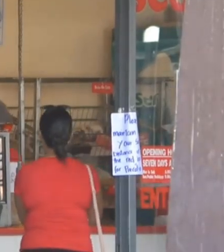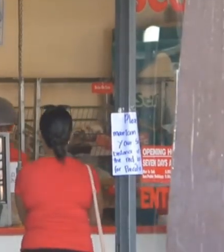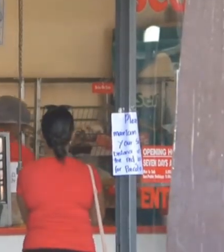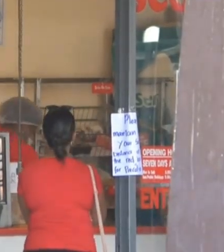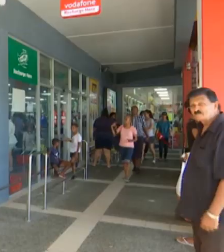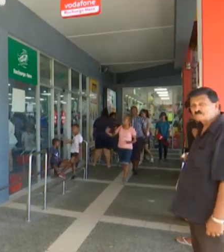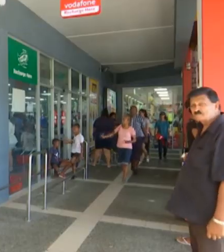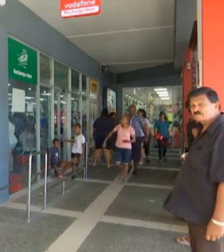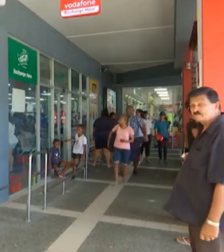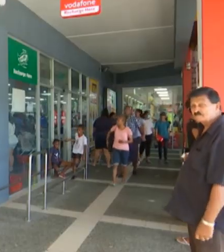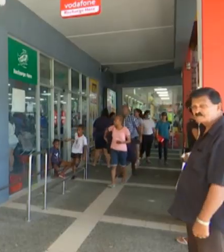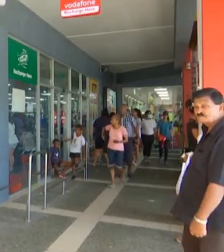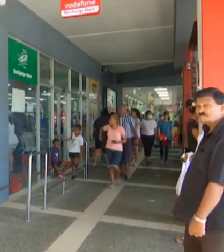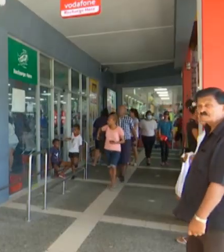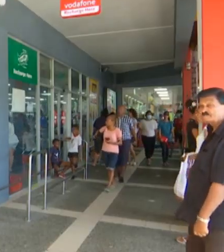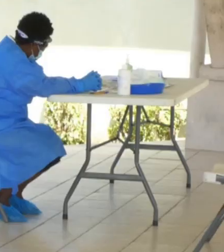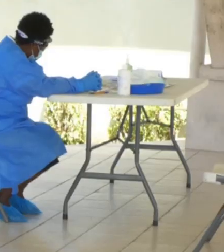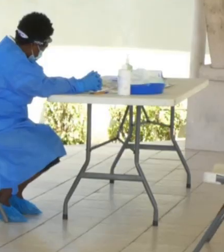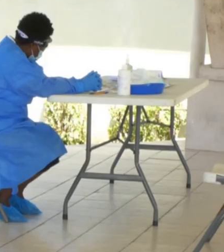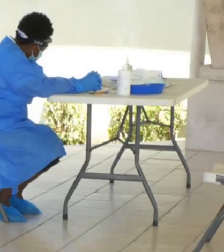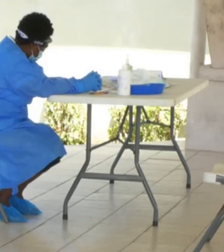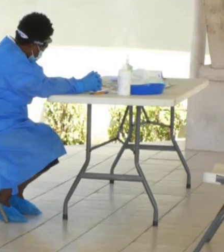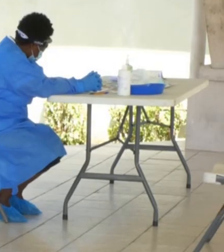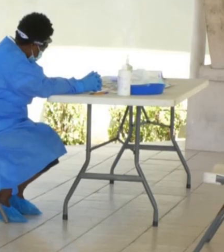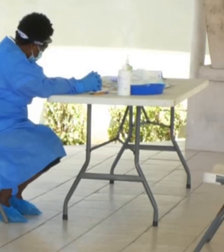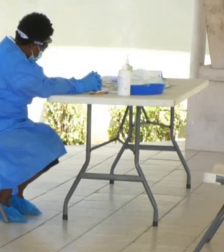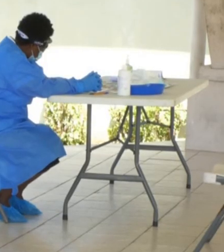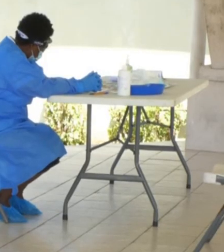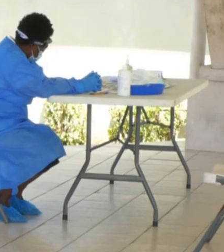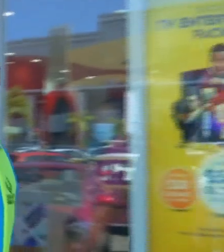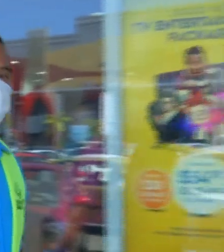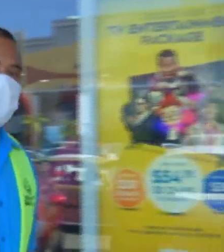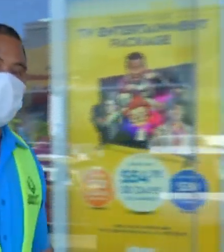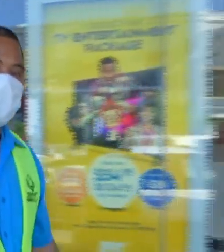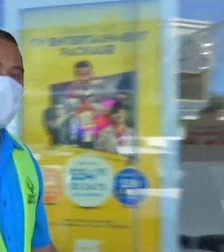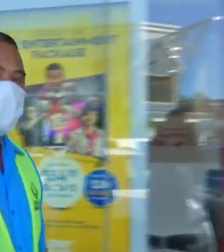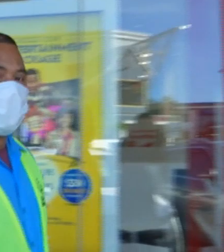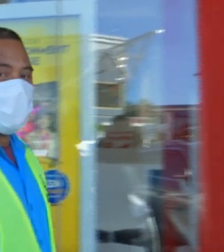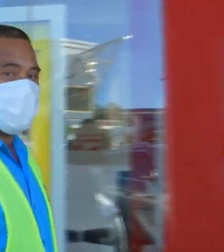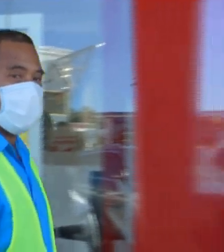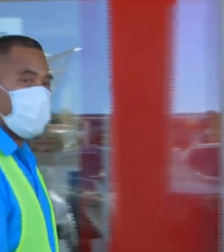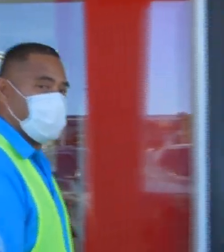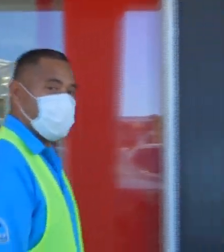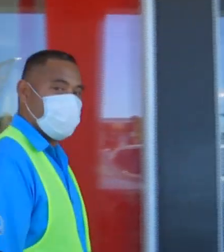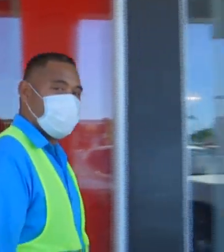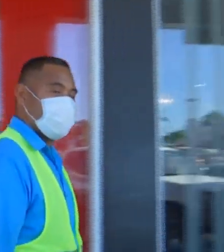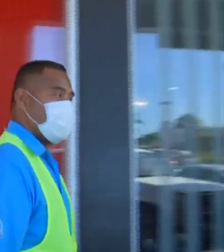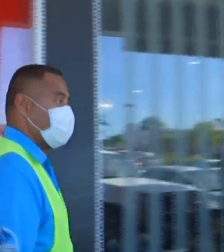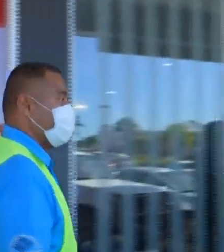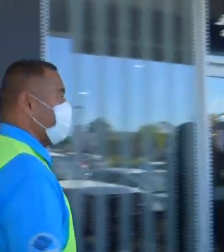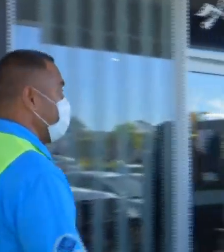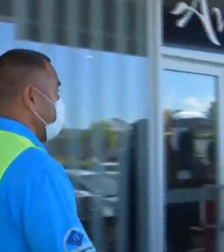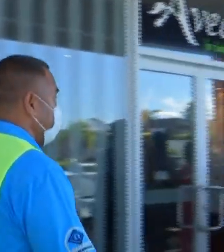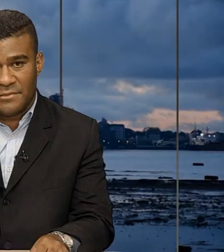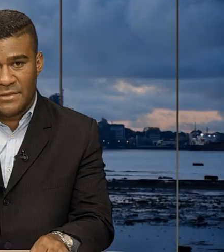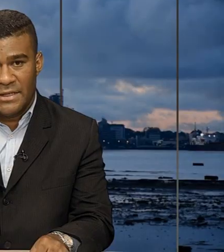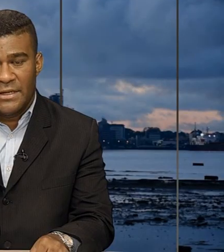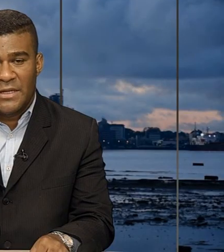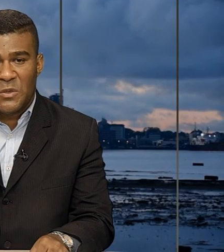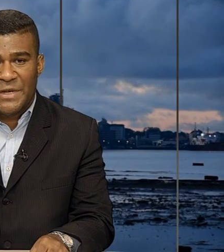say the risk can be minimized if people take precautionary measures at all times. Pranita Prakash, FBC